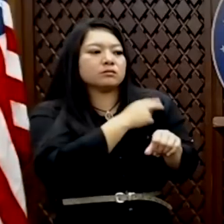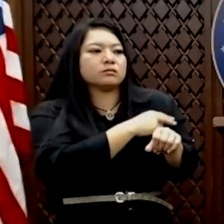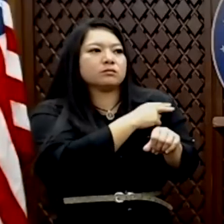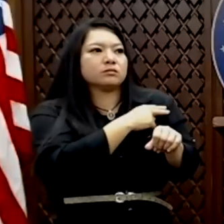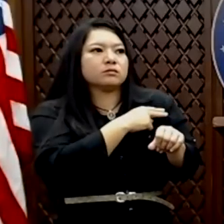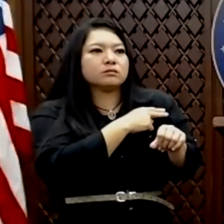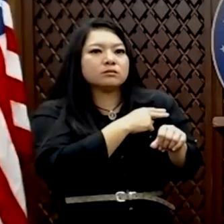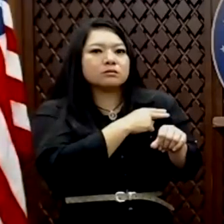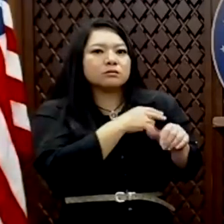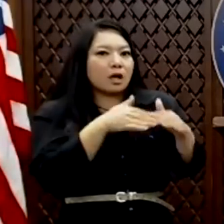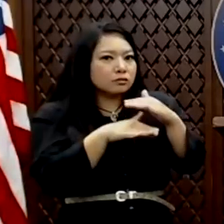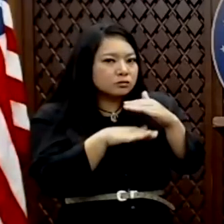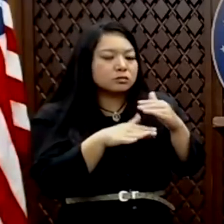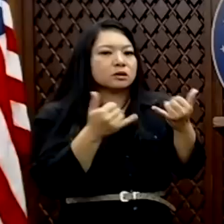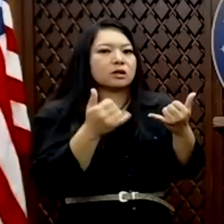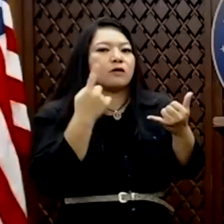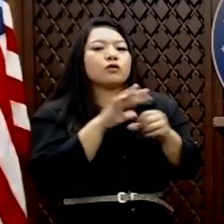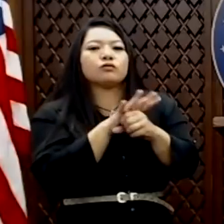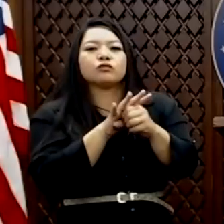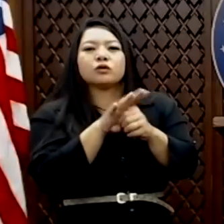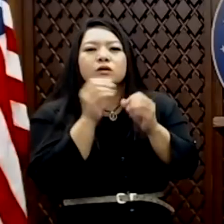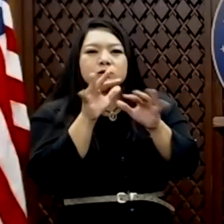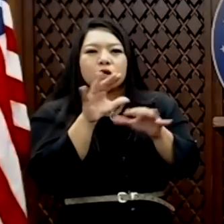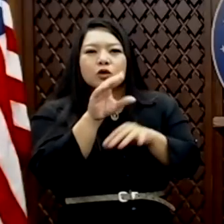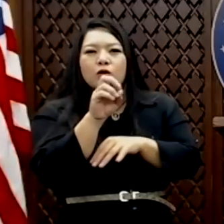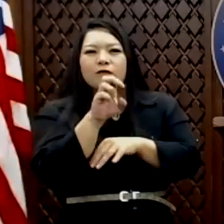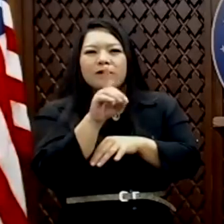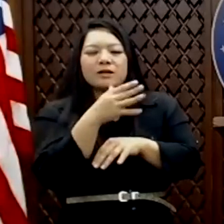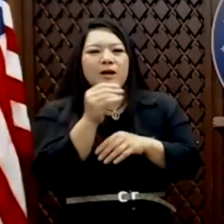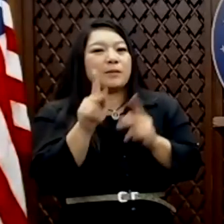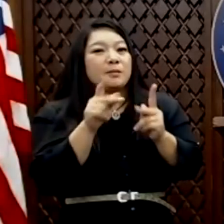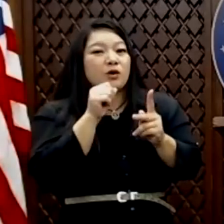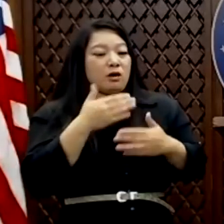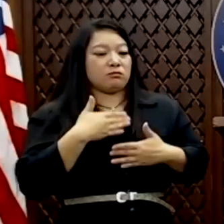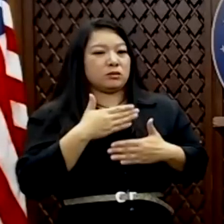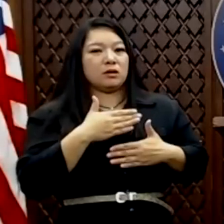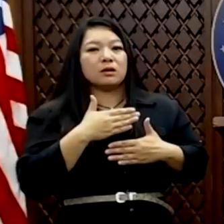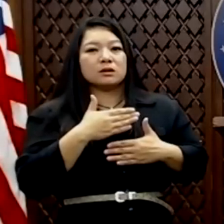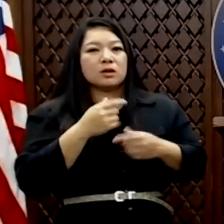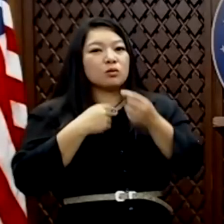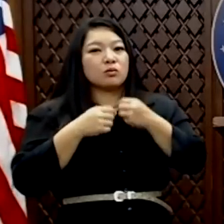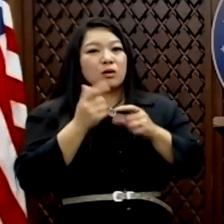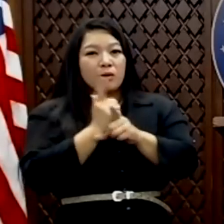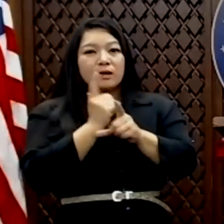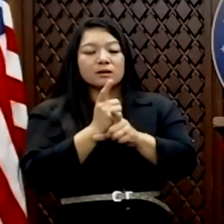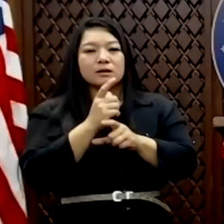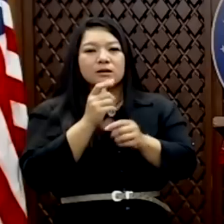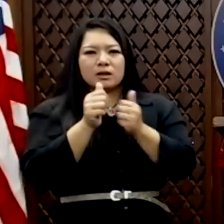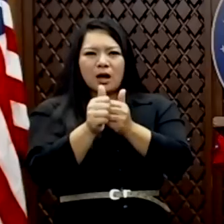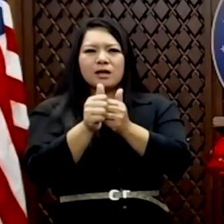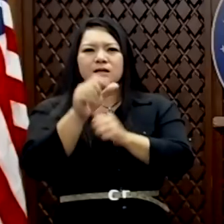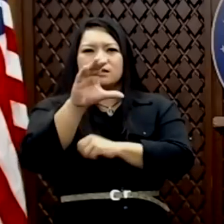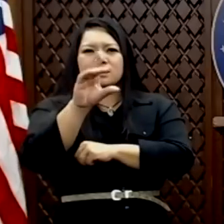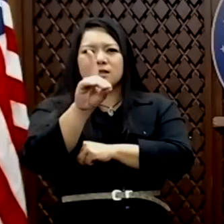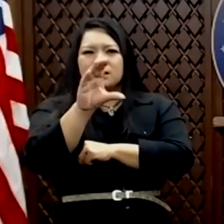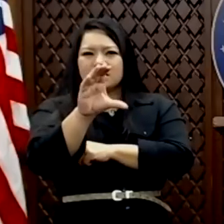hospital admissions, people aren't on the ventilator. So the guidelines with CDC is that if